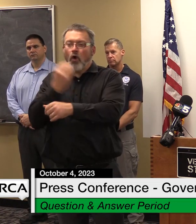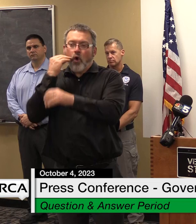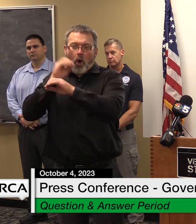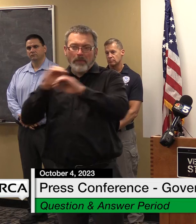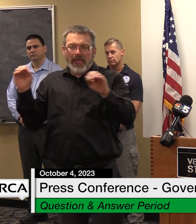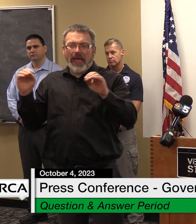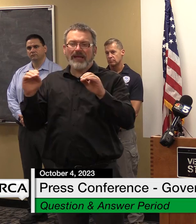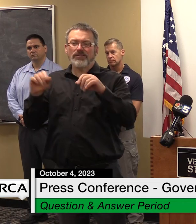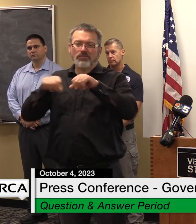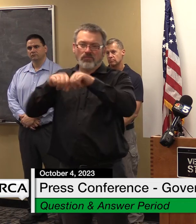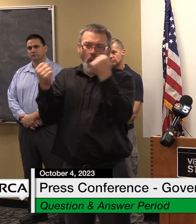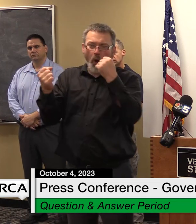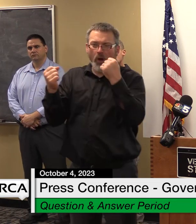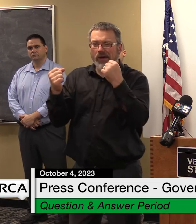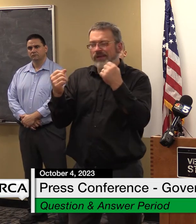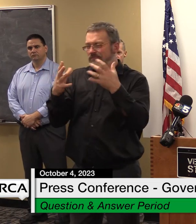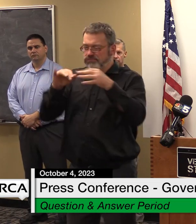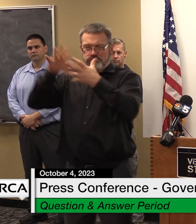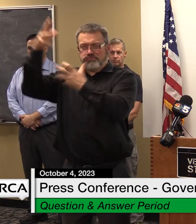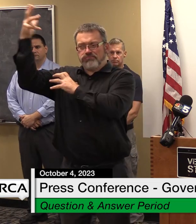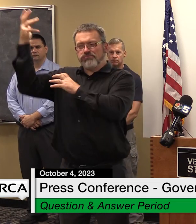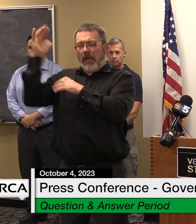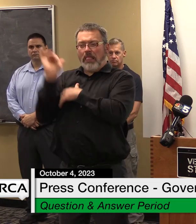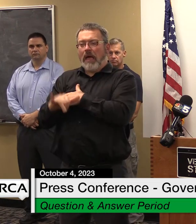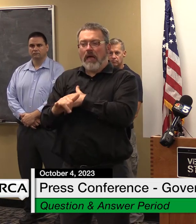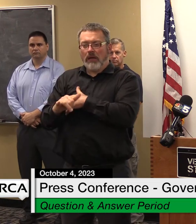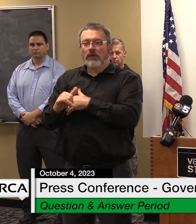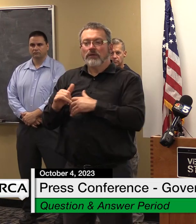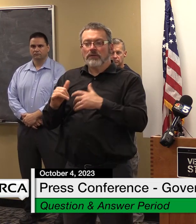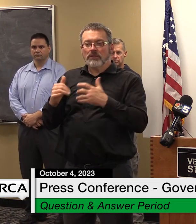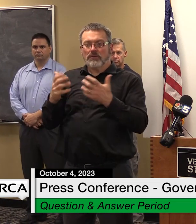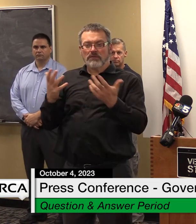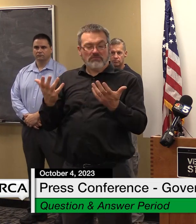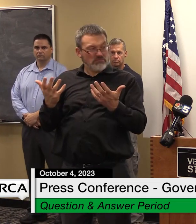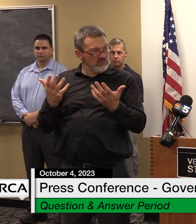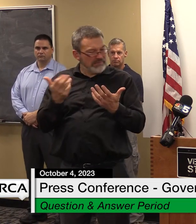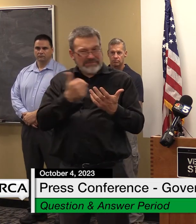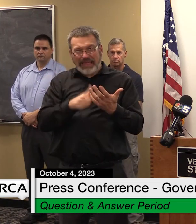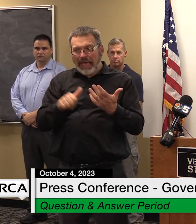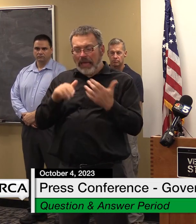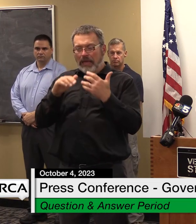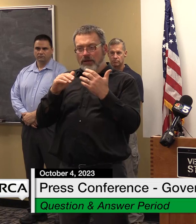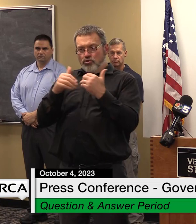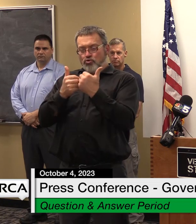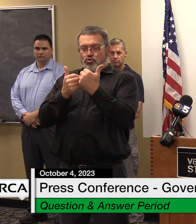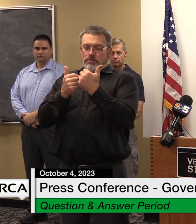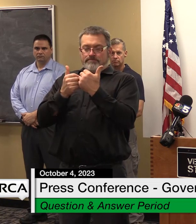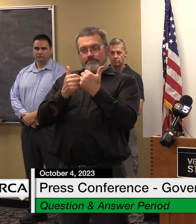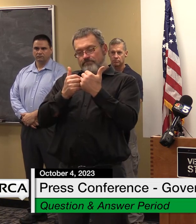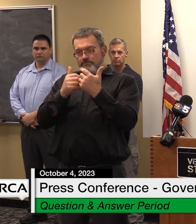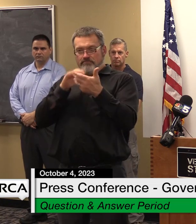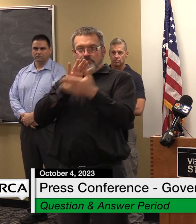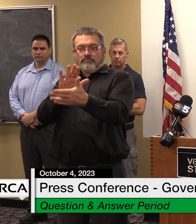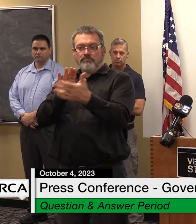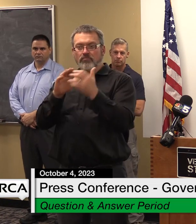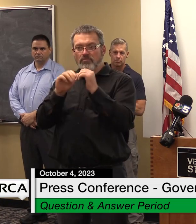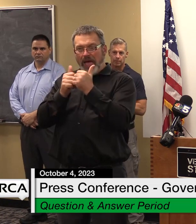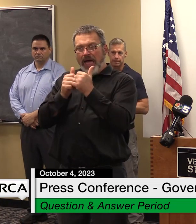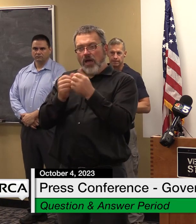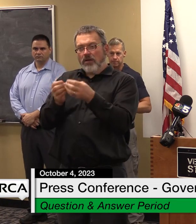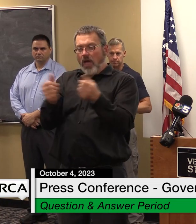out of control, and was looking, what do we have any new ideas? And I'm wondering if on the state level, are there